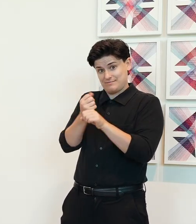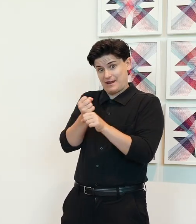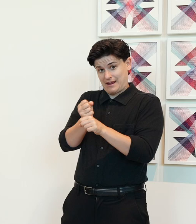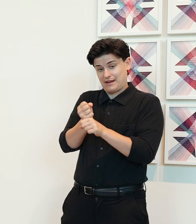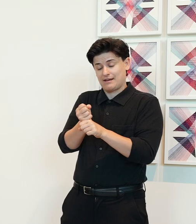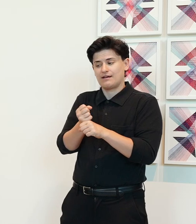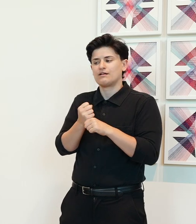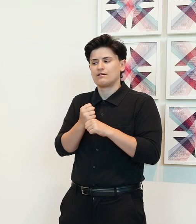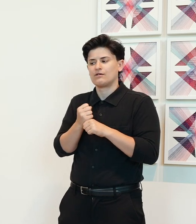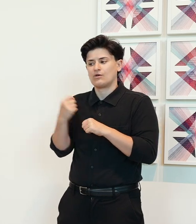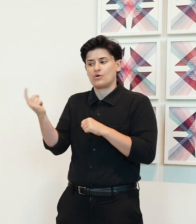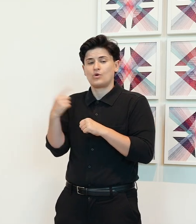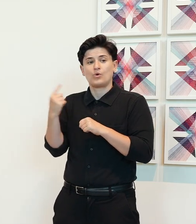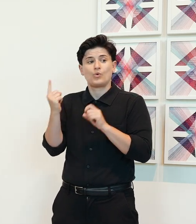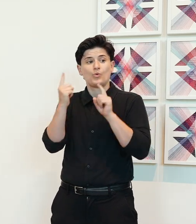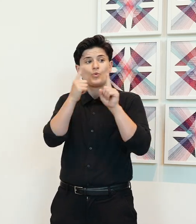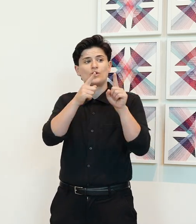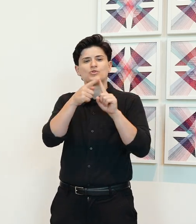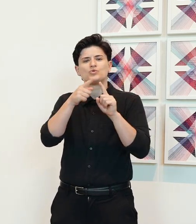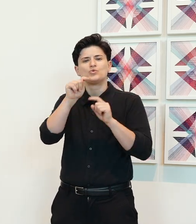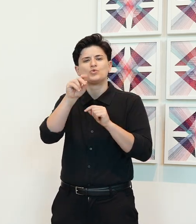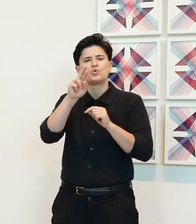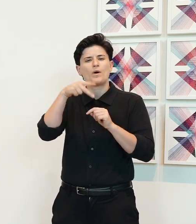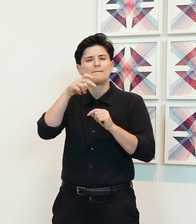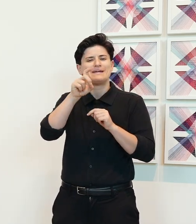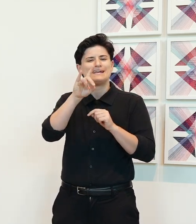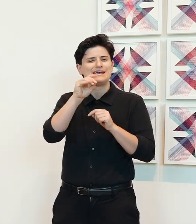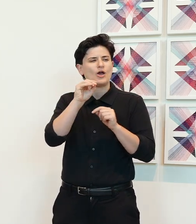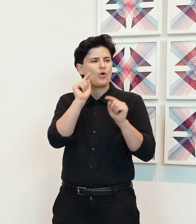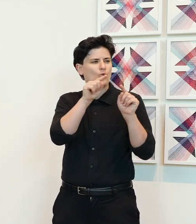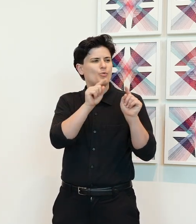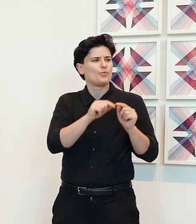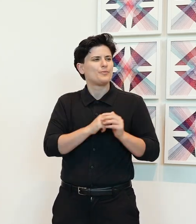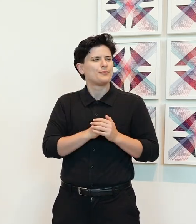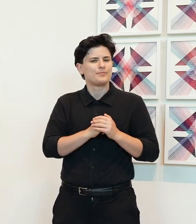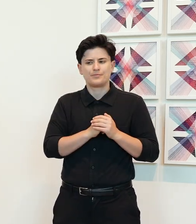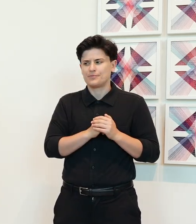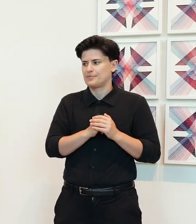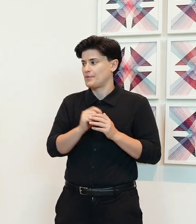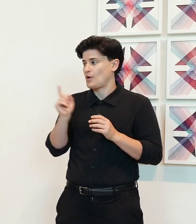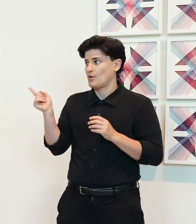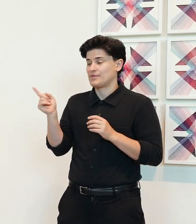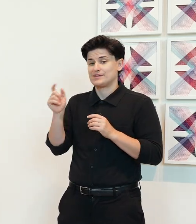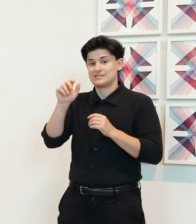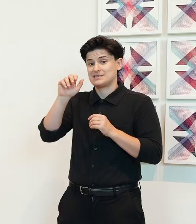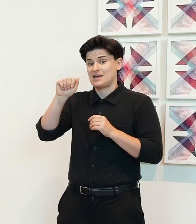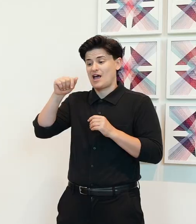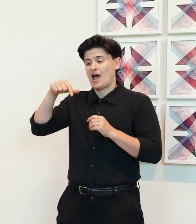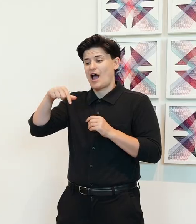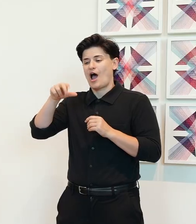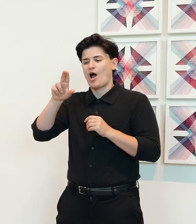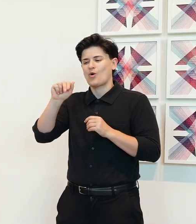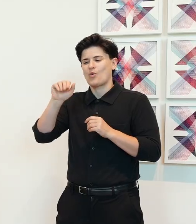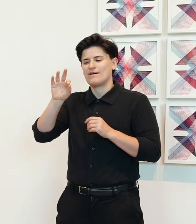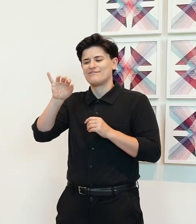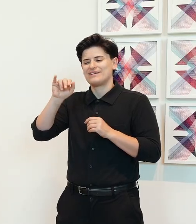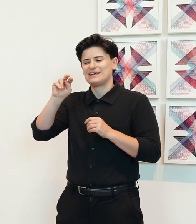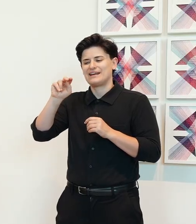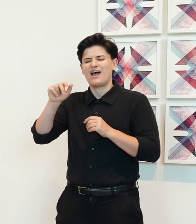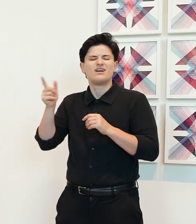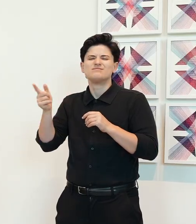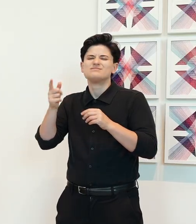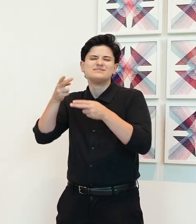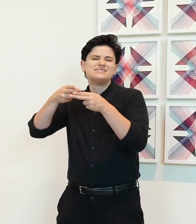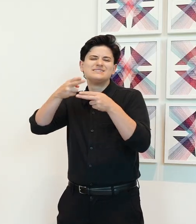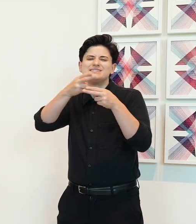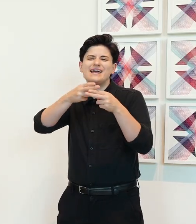we went to Torpedo. That was over. Oh, and Aquafina. The names are what are just as